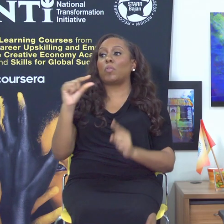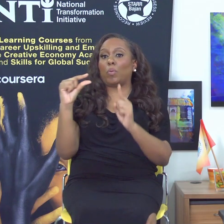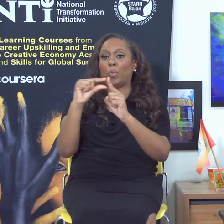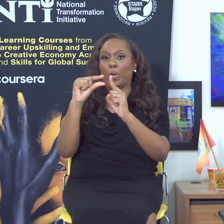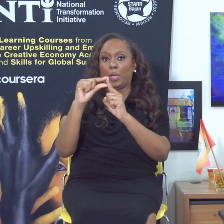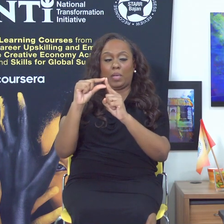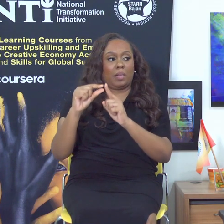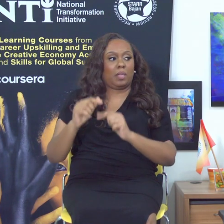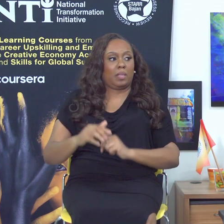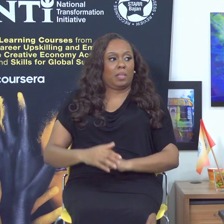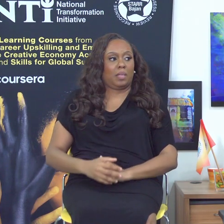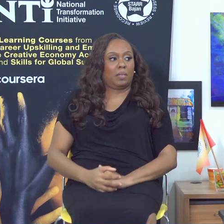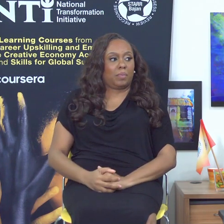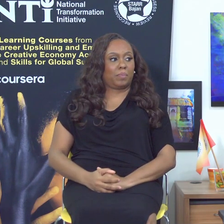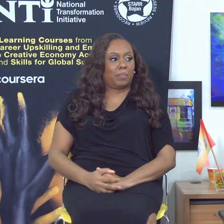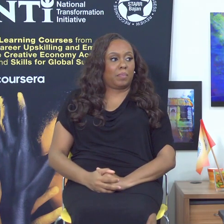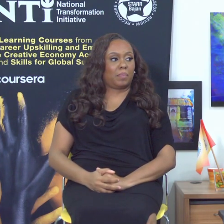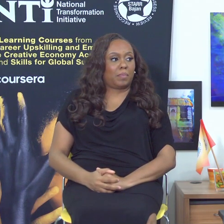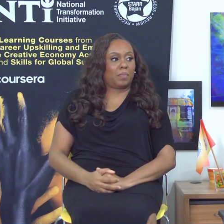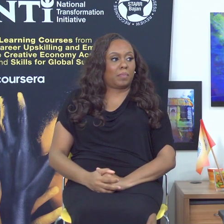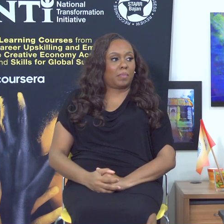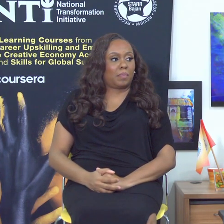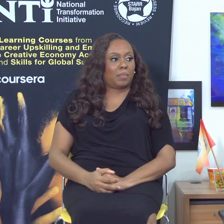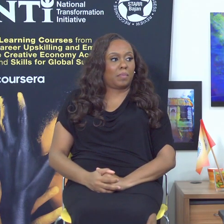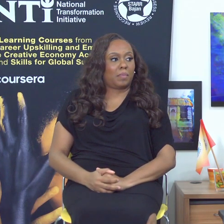And it is more